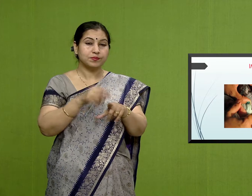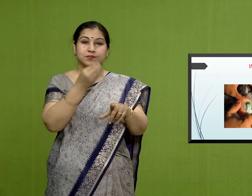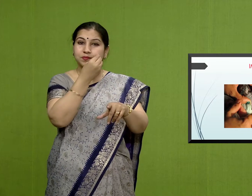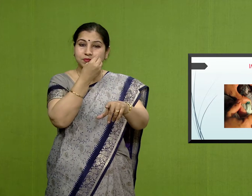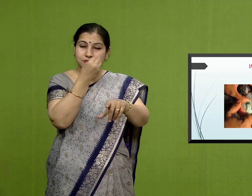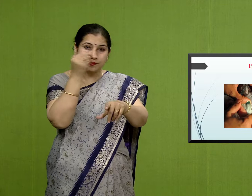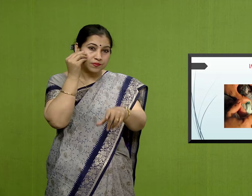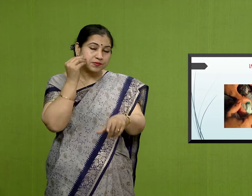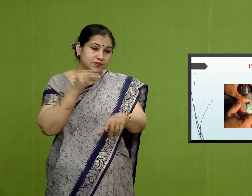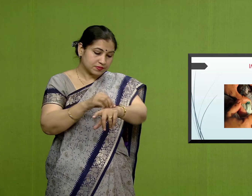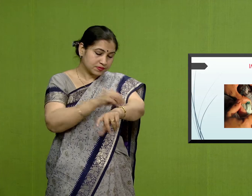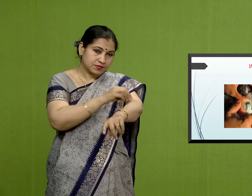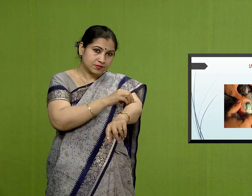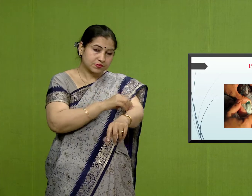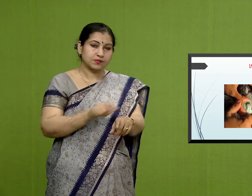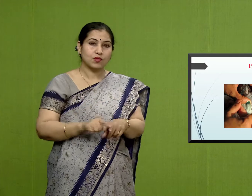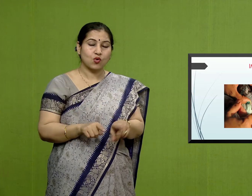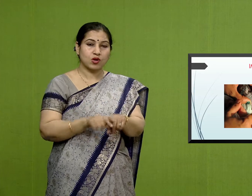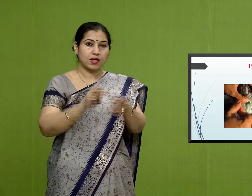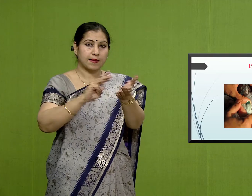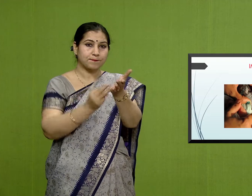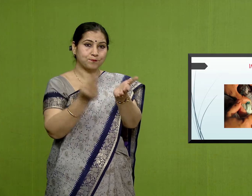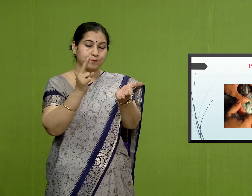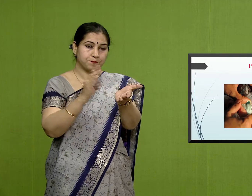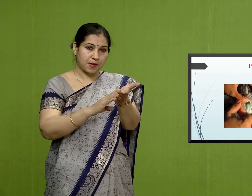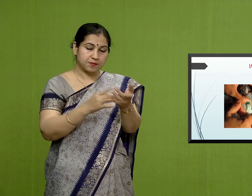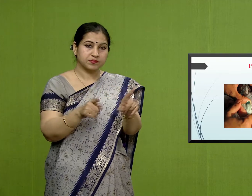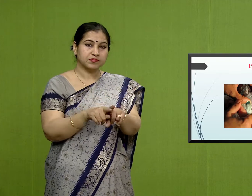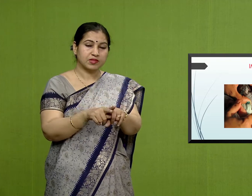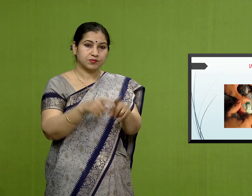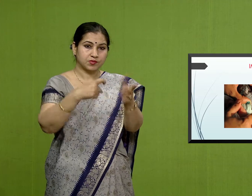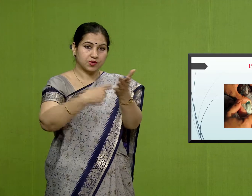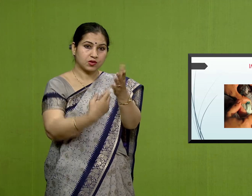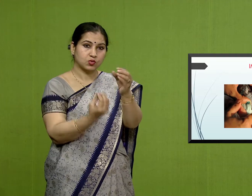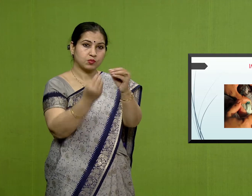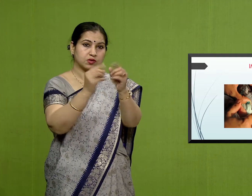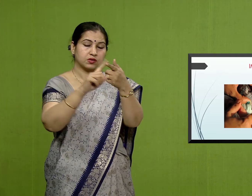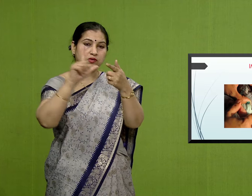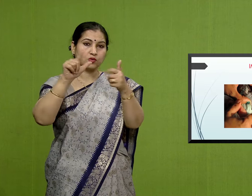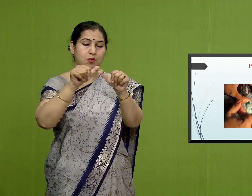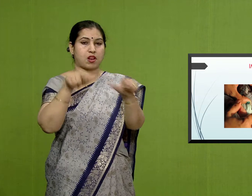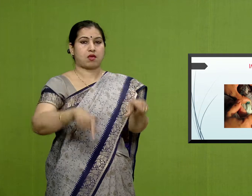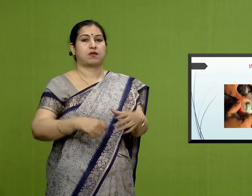measles, mumps, rubella, etc.